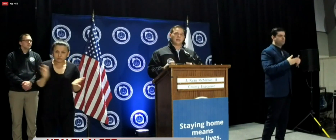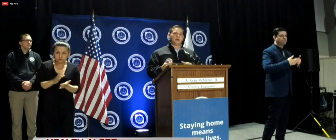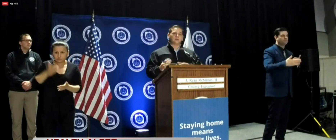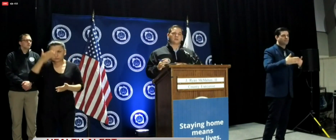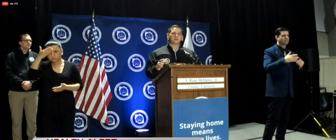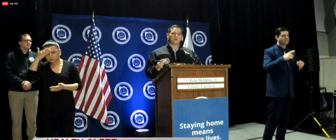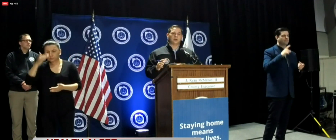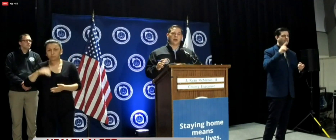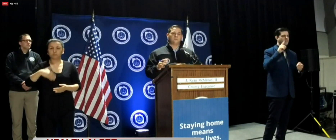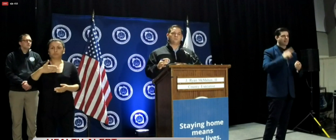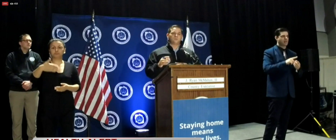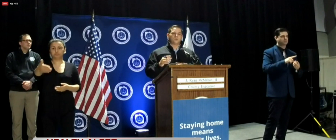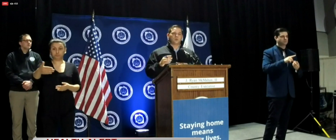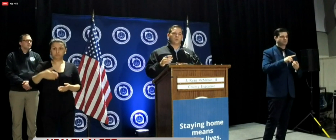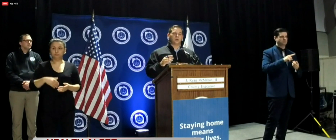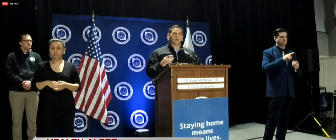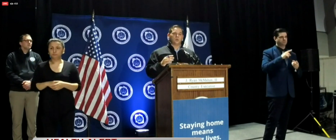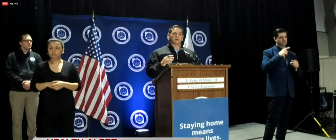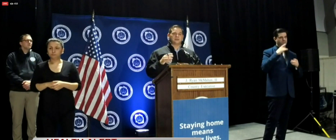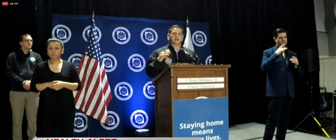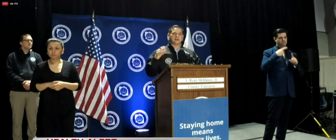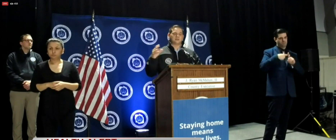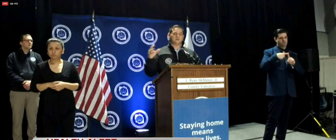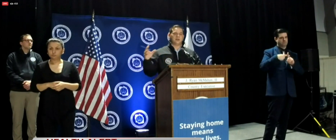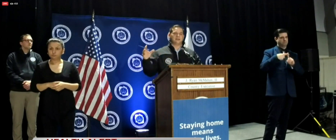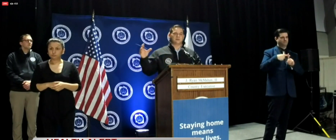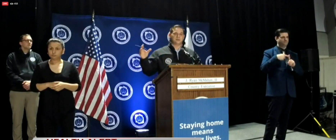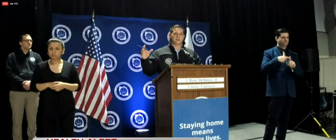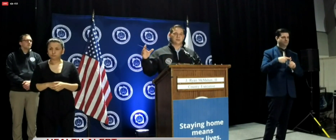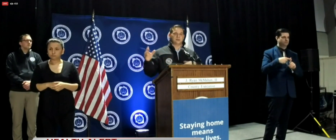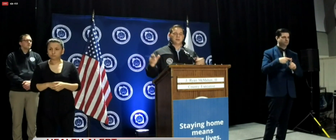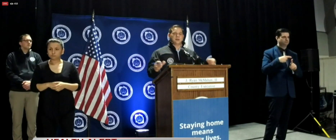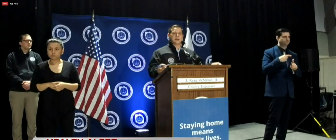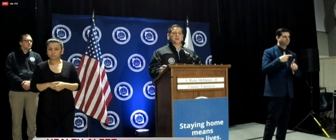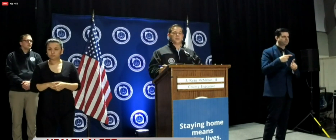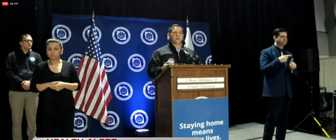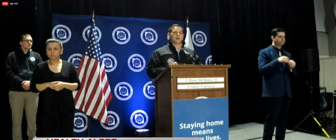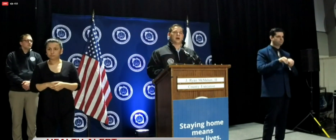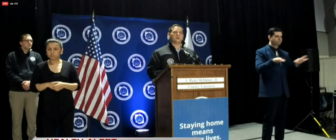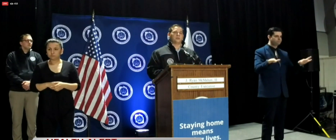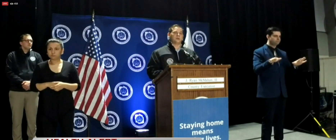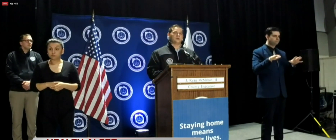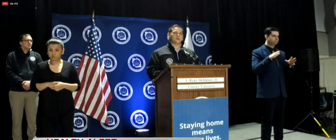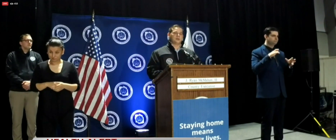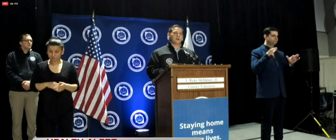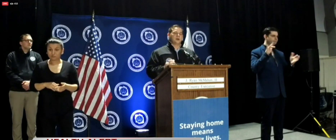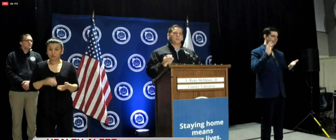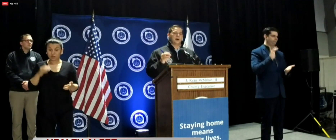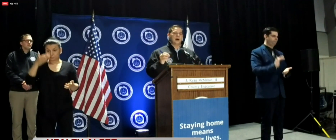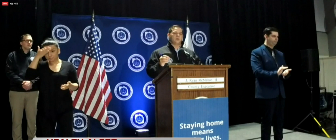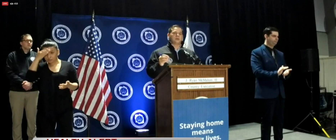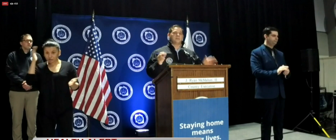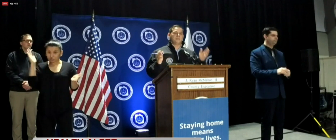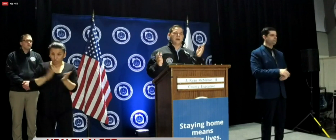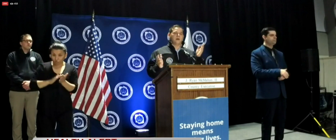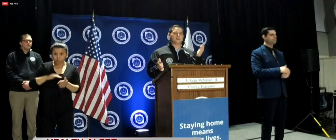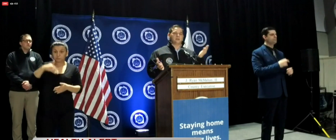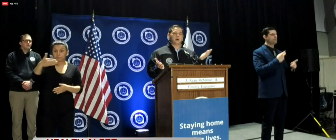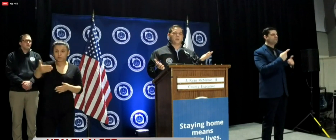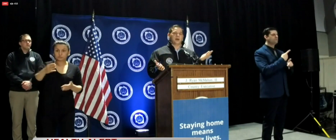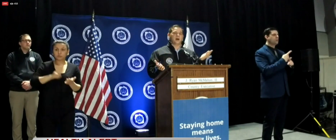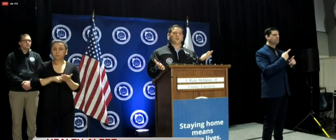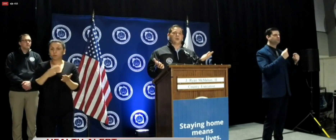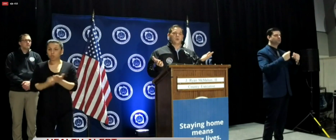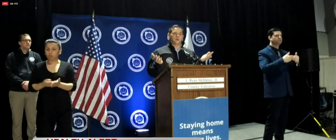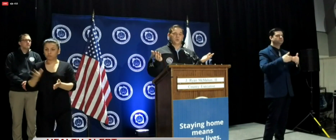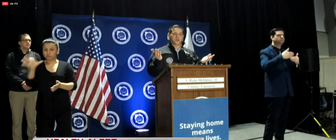that allows us to look at really what the next phase of this is, not the public health emergency, but how we can balance the